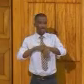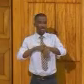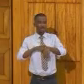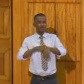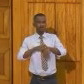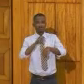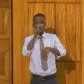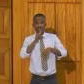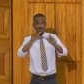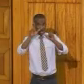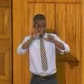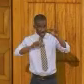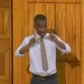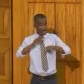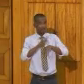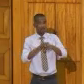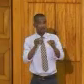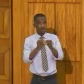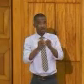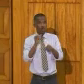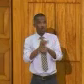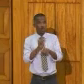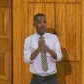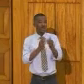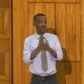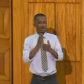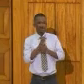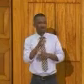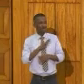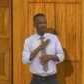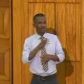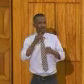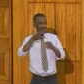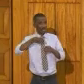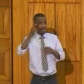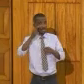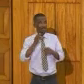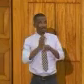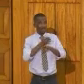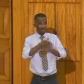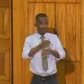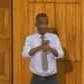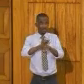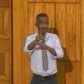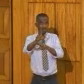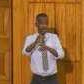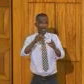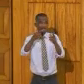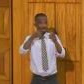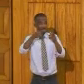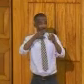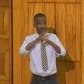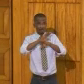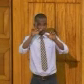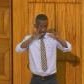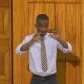acquire very high throughput functional molecular capacities. But after COVID, with no testing being done,